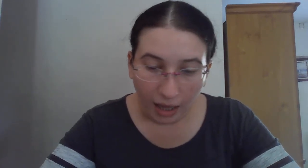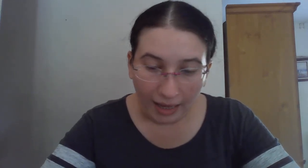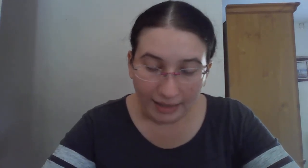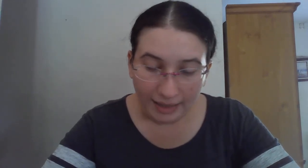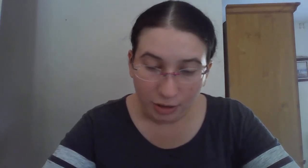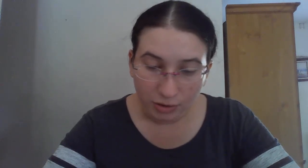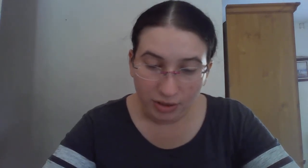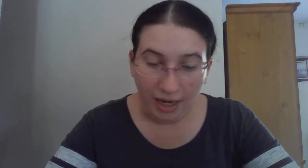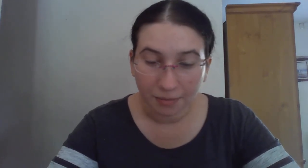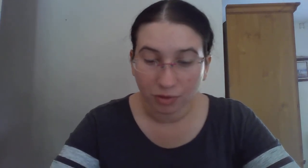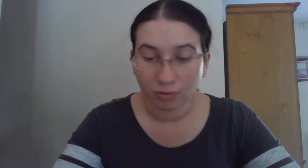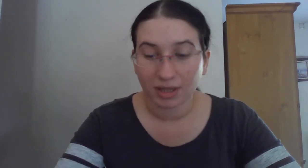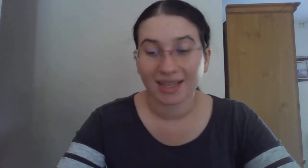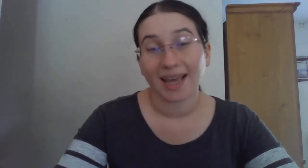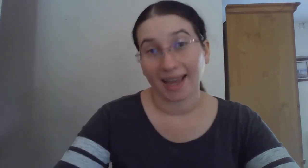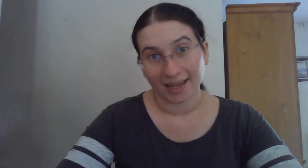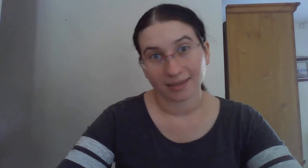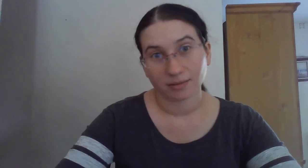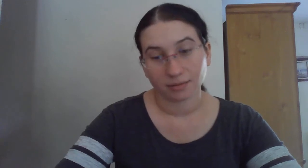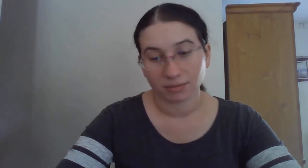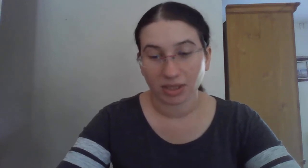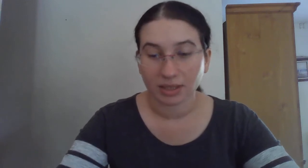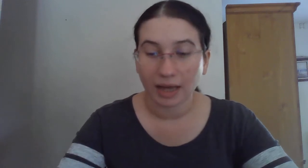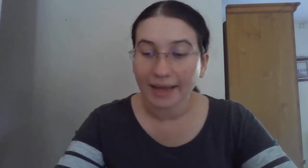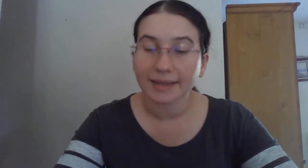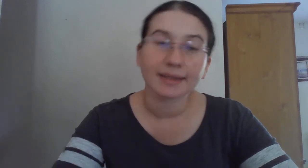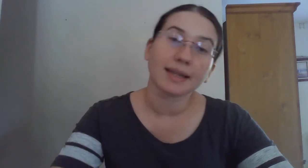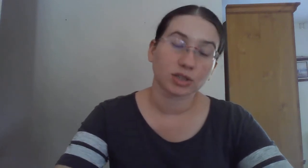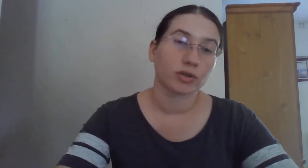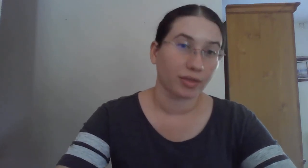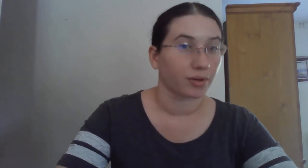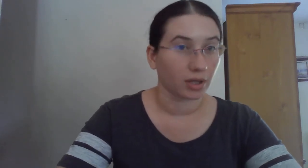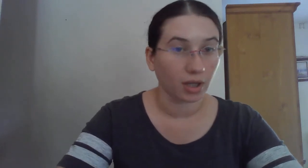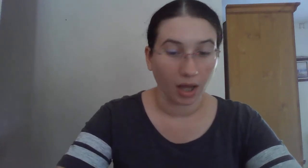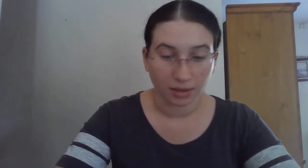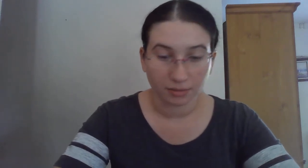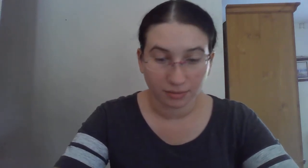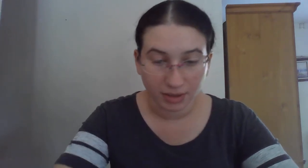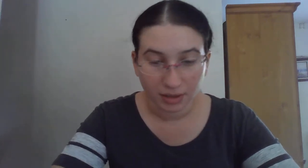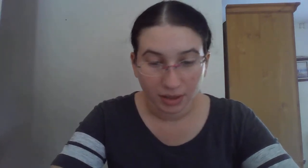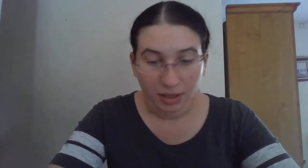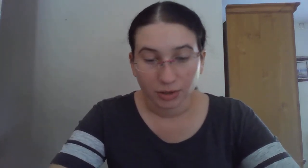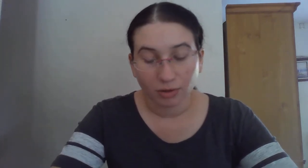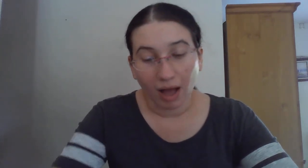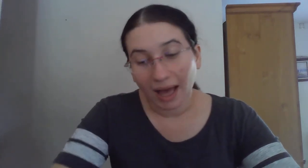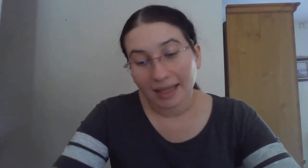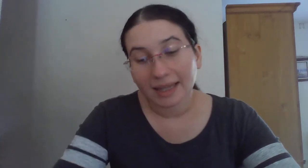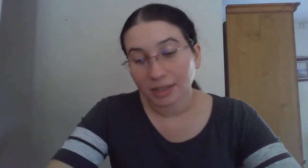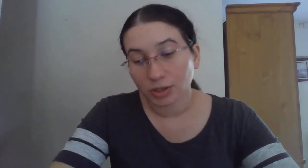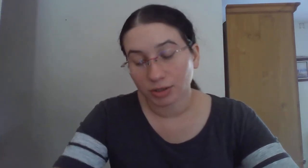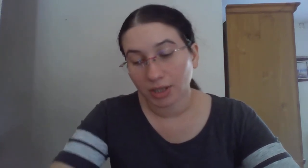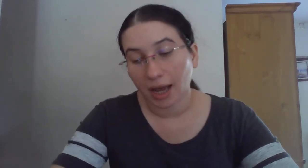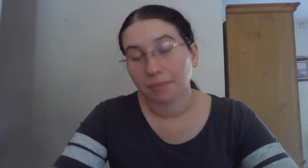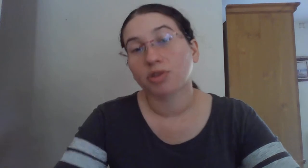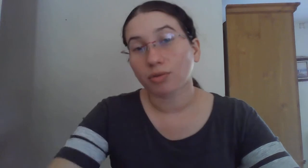I lecture time 3 can, meaning I can lecture at 3 o'clock, right? So I lecture time